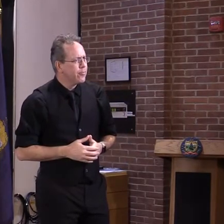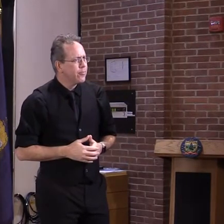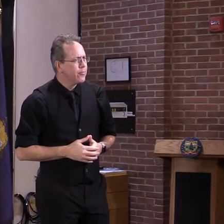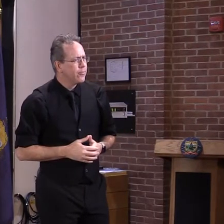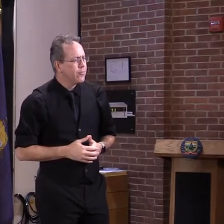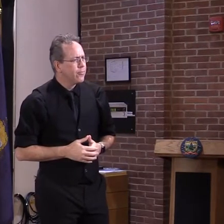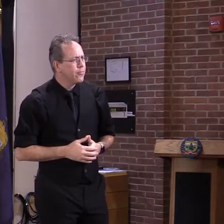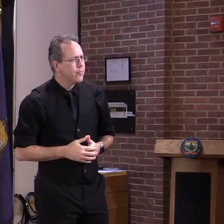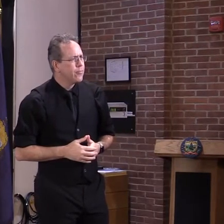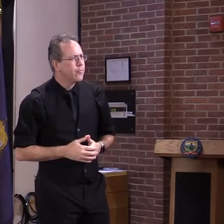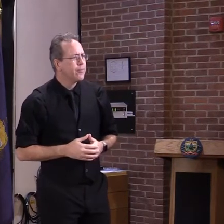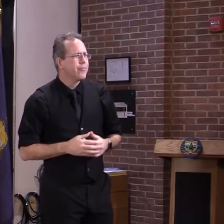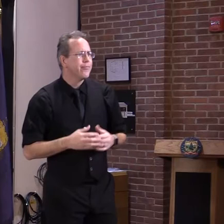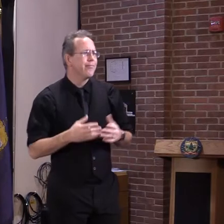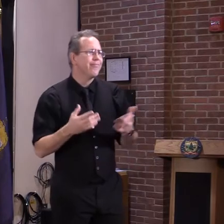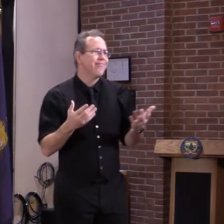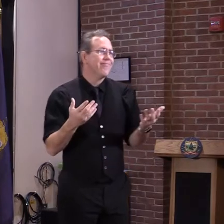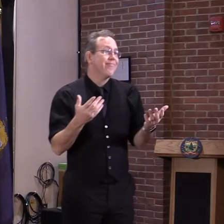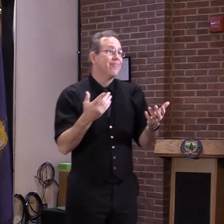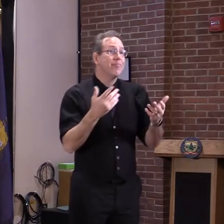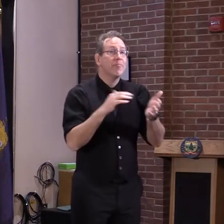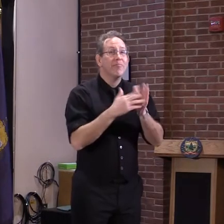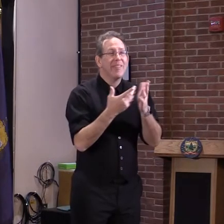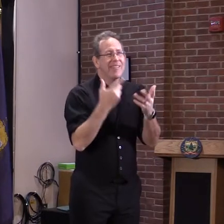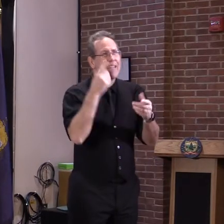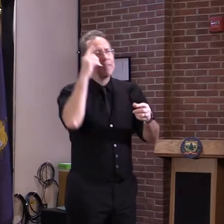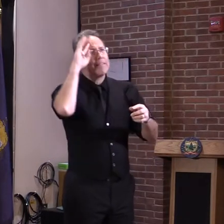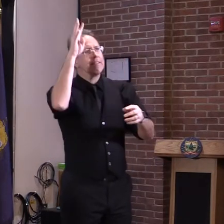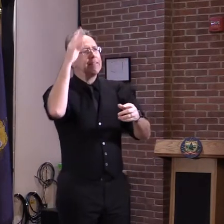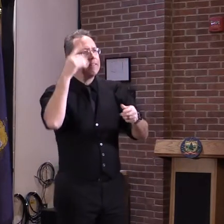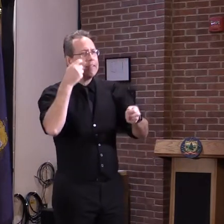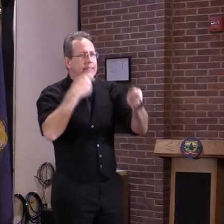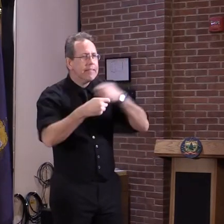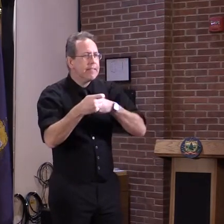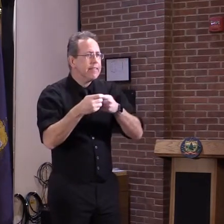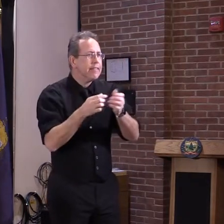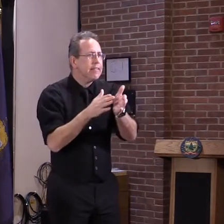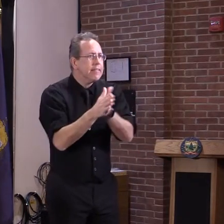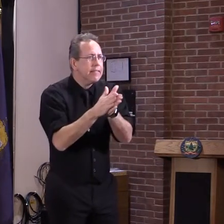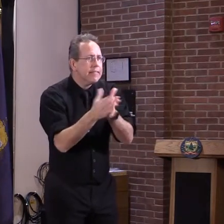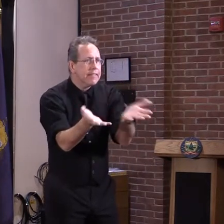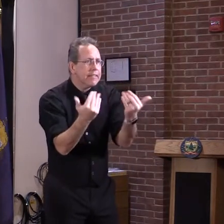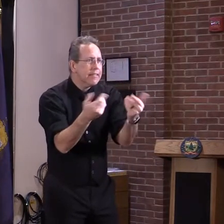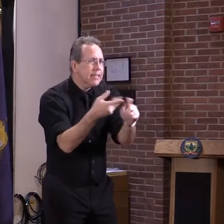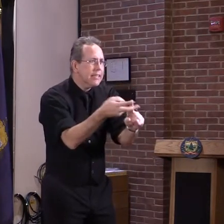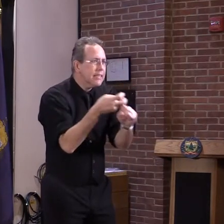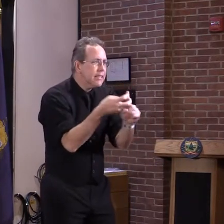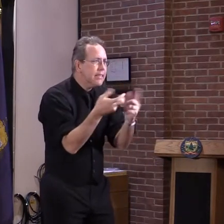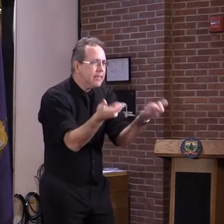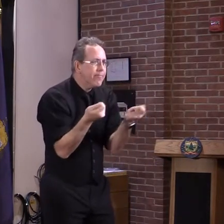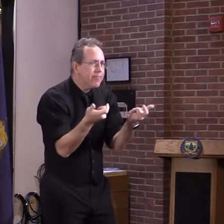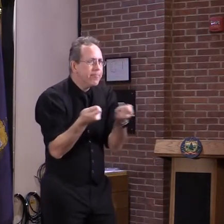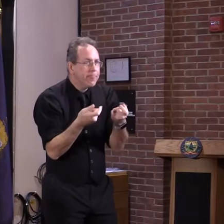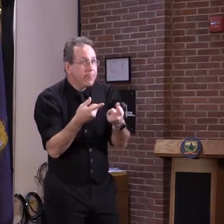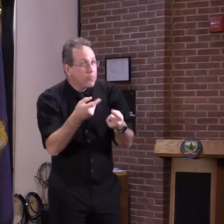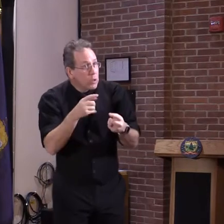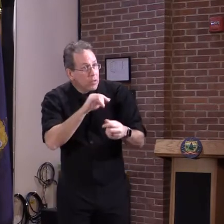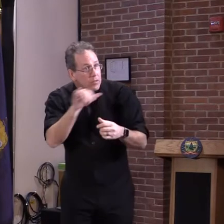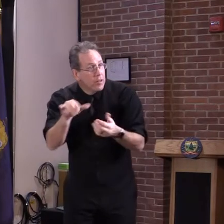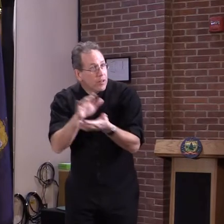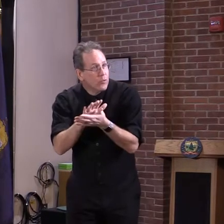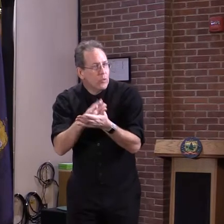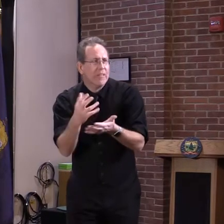program, that this incentive program for kids so that in school, so that we could incentivize